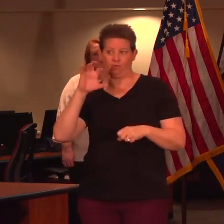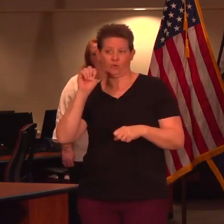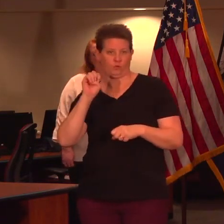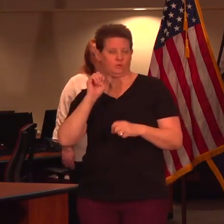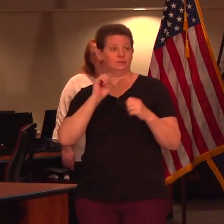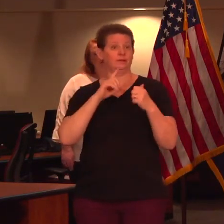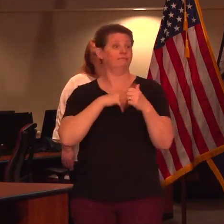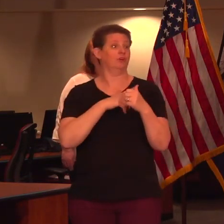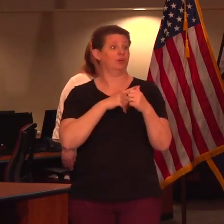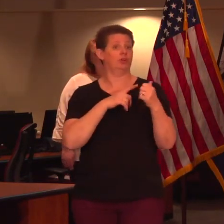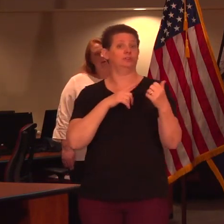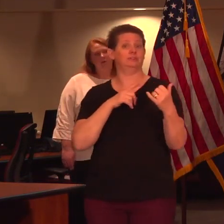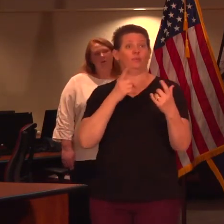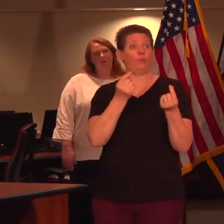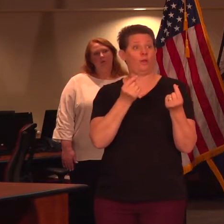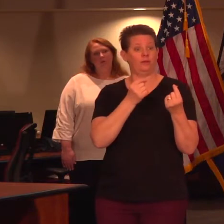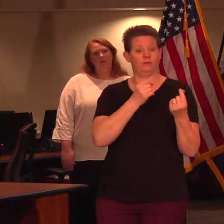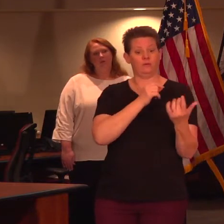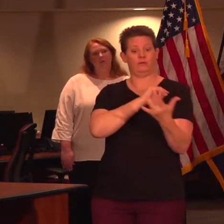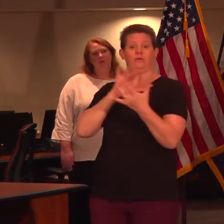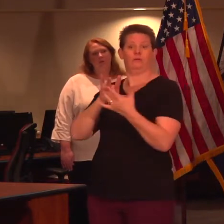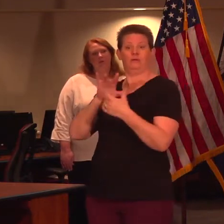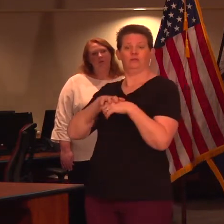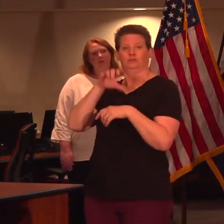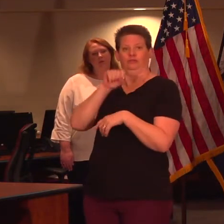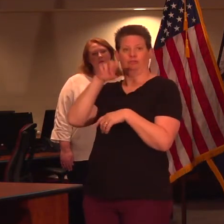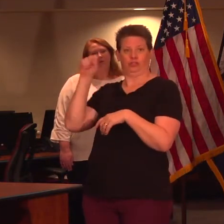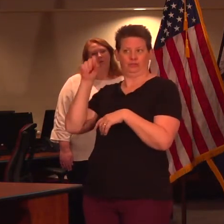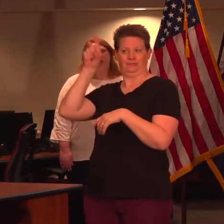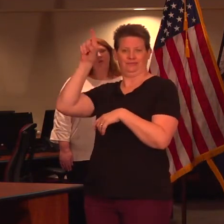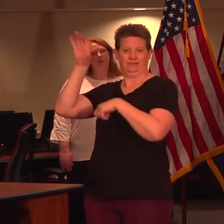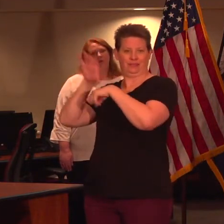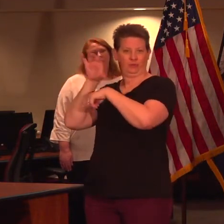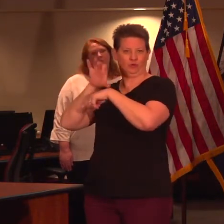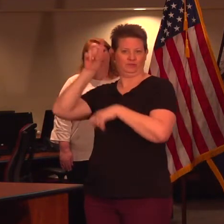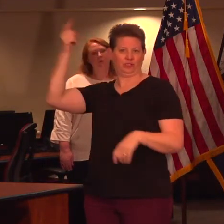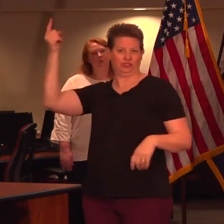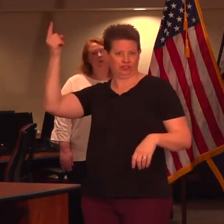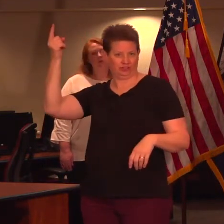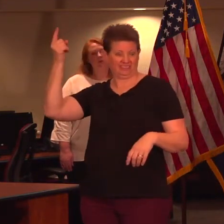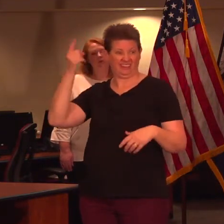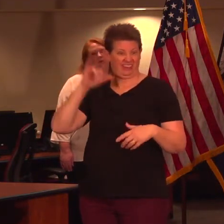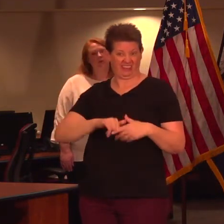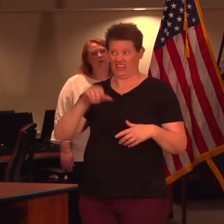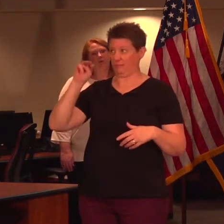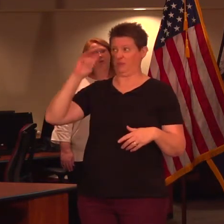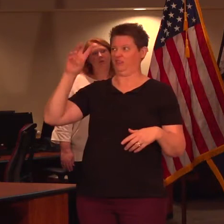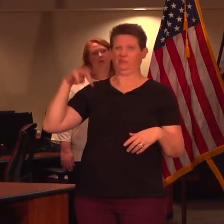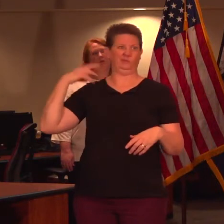routed first as people go online through the Social Security computers in Maryland or